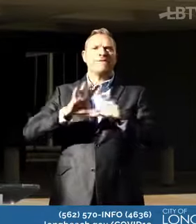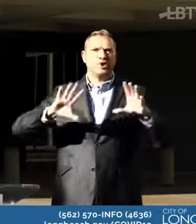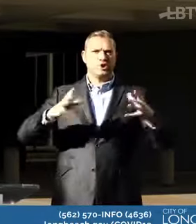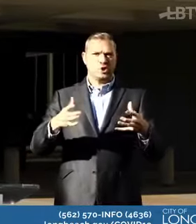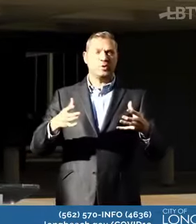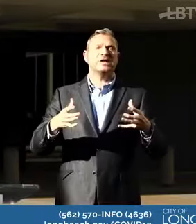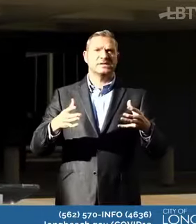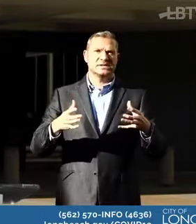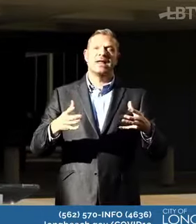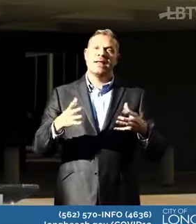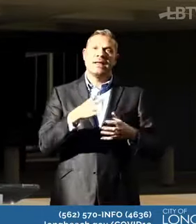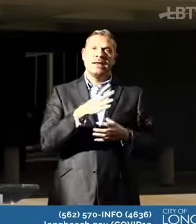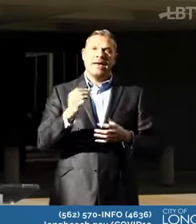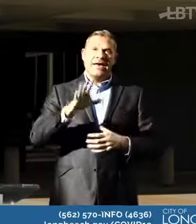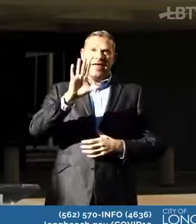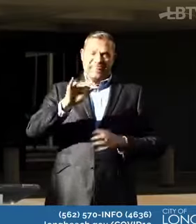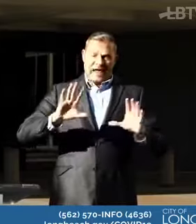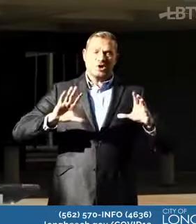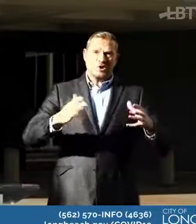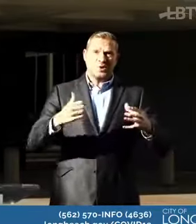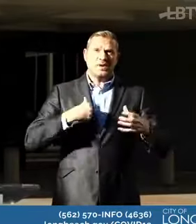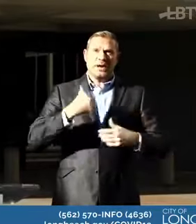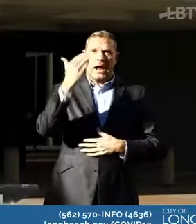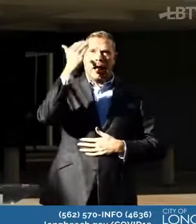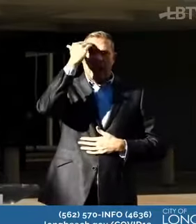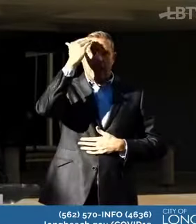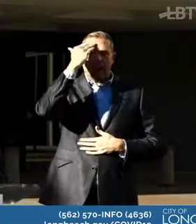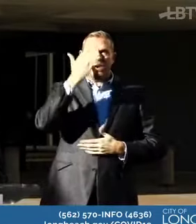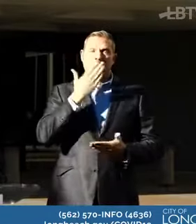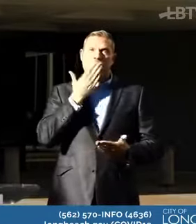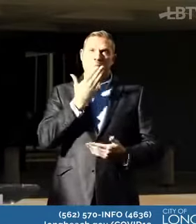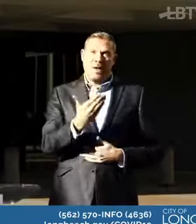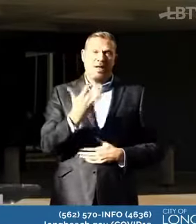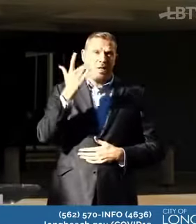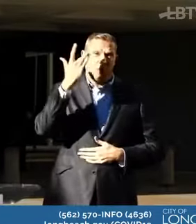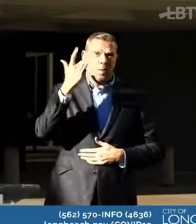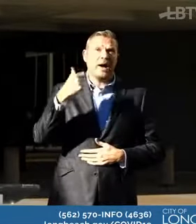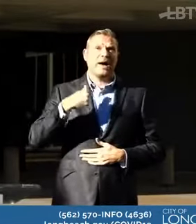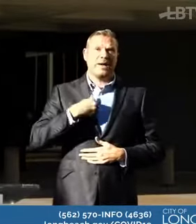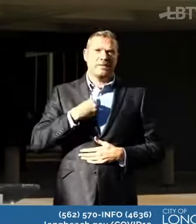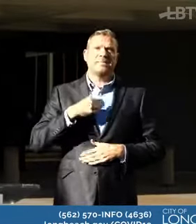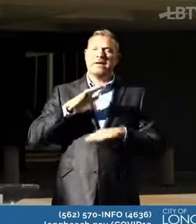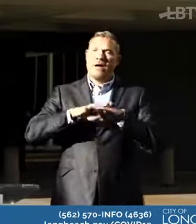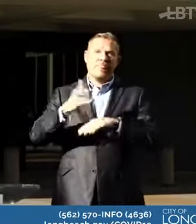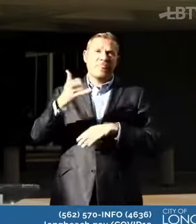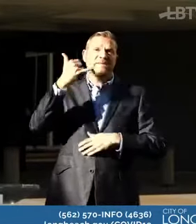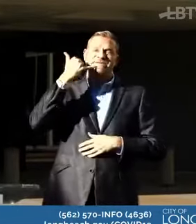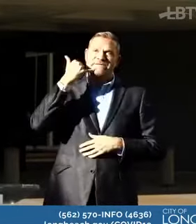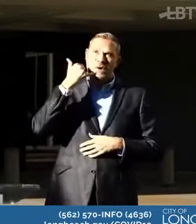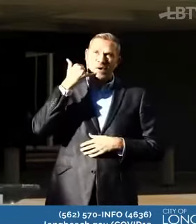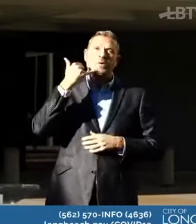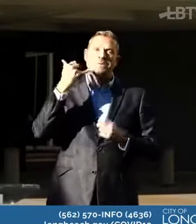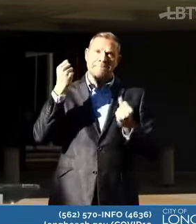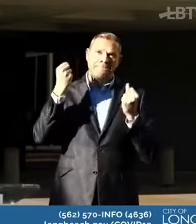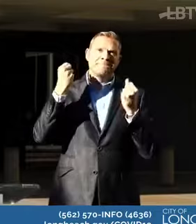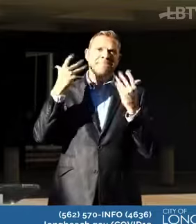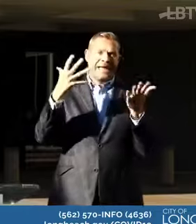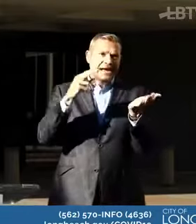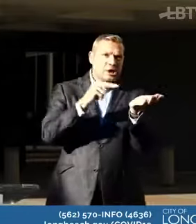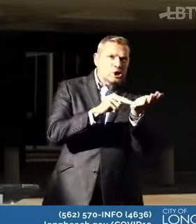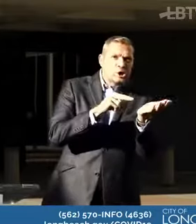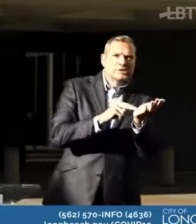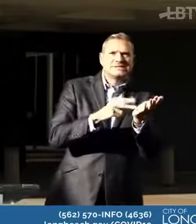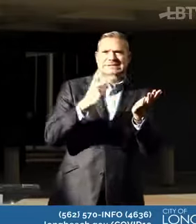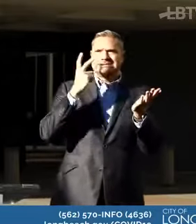unfortunately, that I know really well, having spent so much time on the phone with so many of the nurses and getting to know their incredible